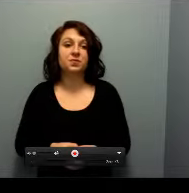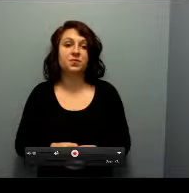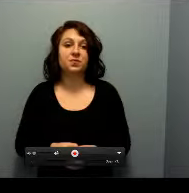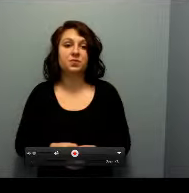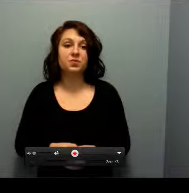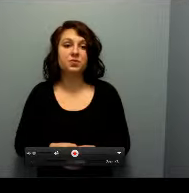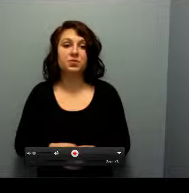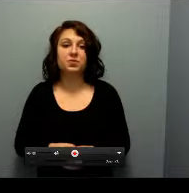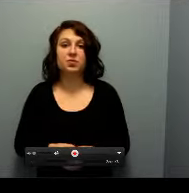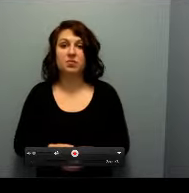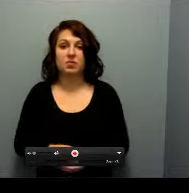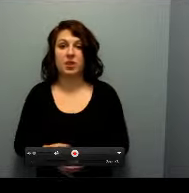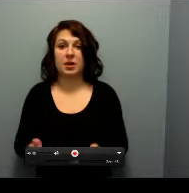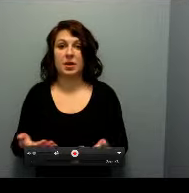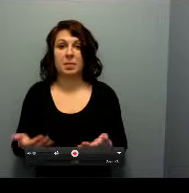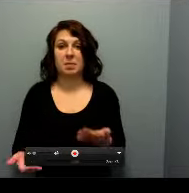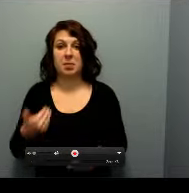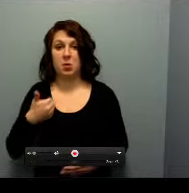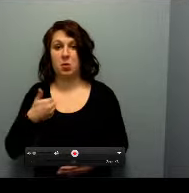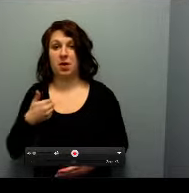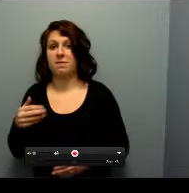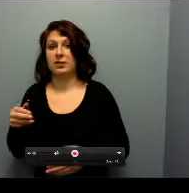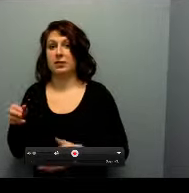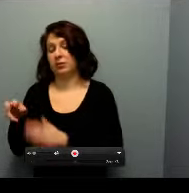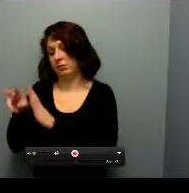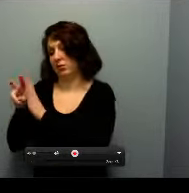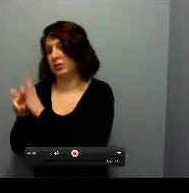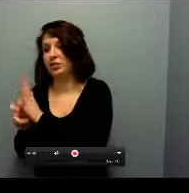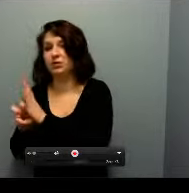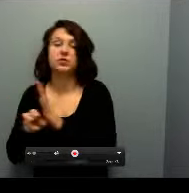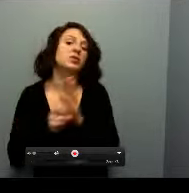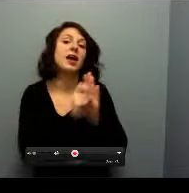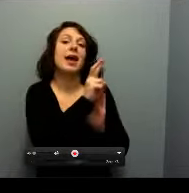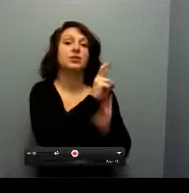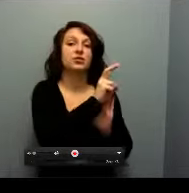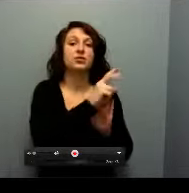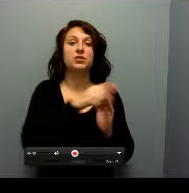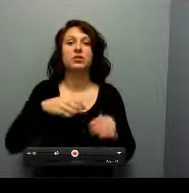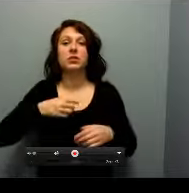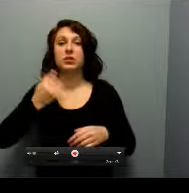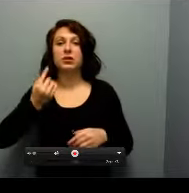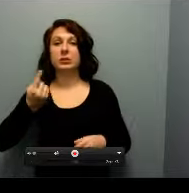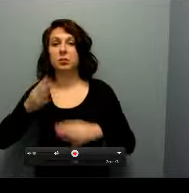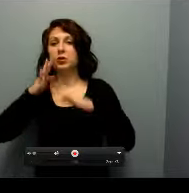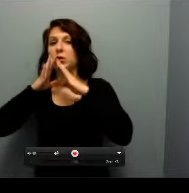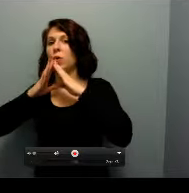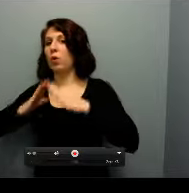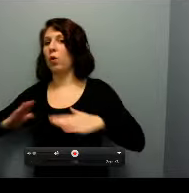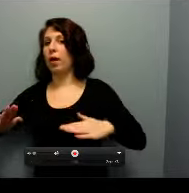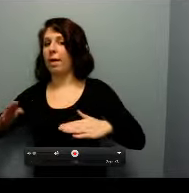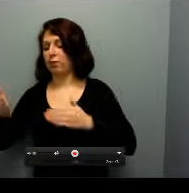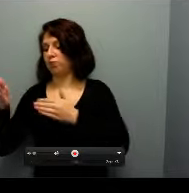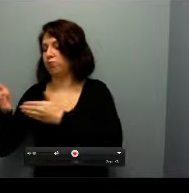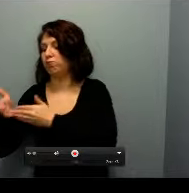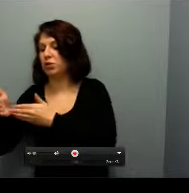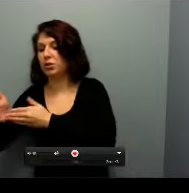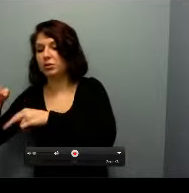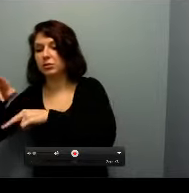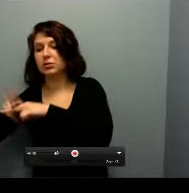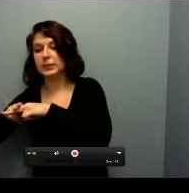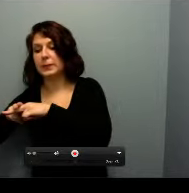You have introverts and extroverts in your office. Somebody's very quiet, always in the corner, just doing their